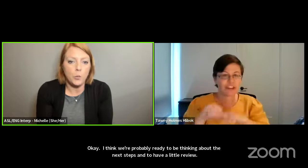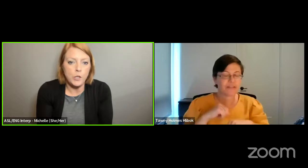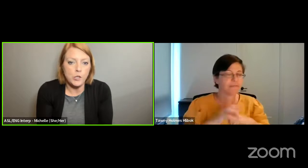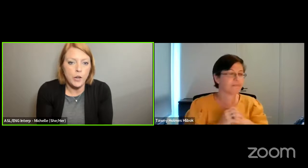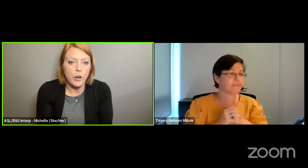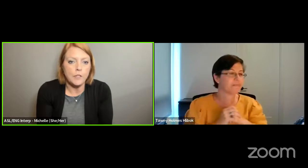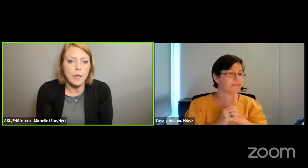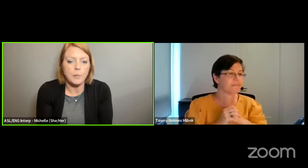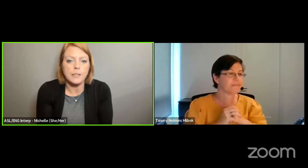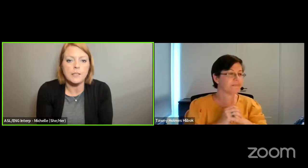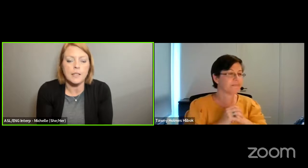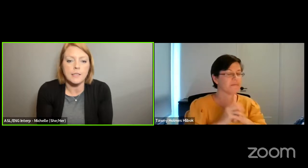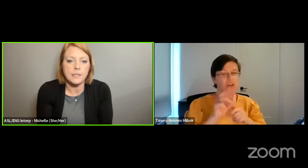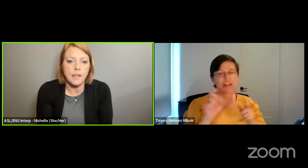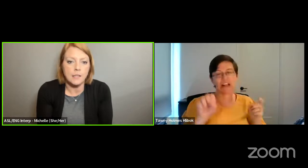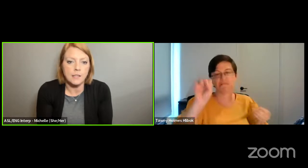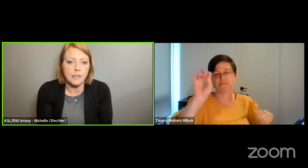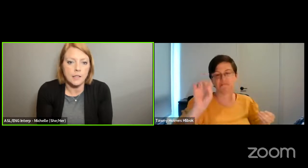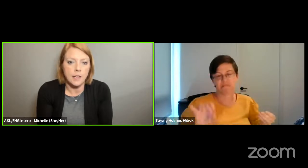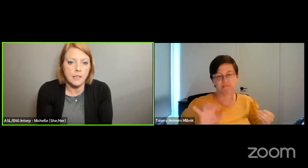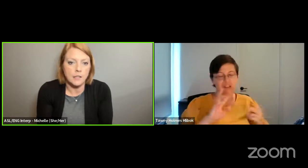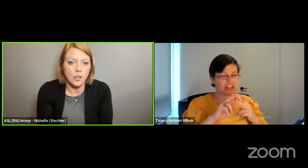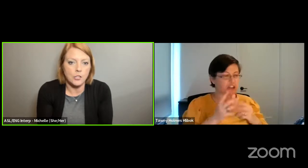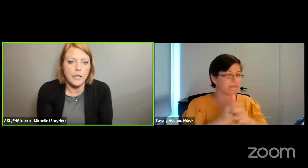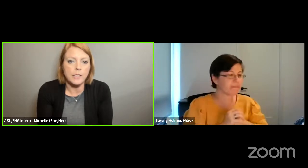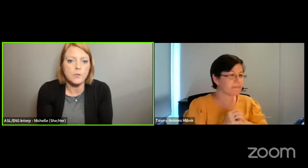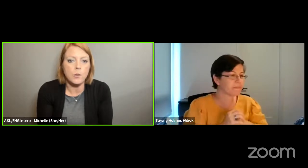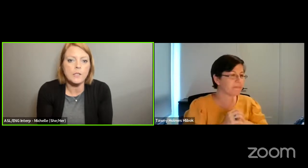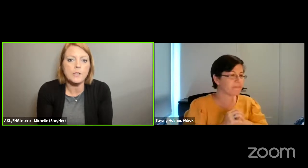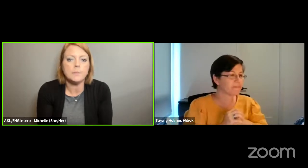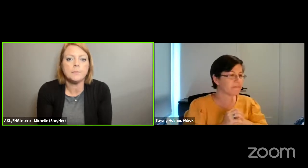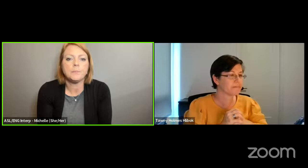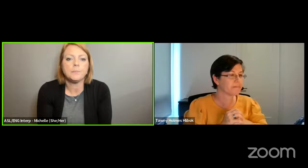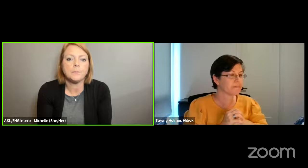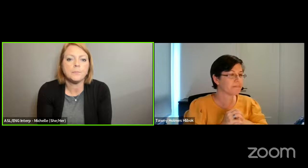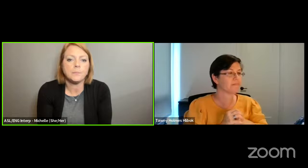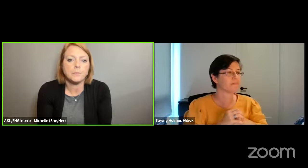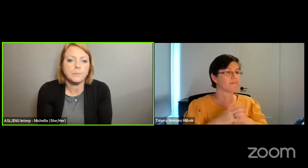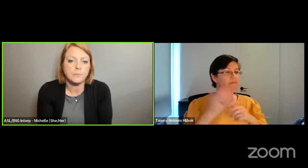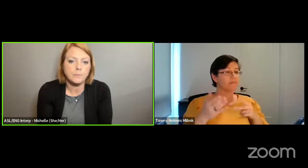meeting where we share our templates and discuss as a larger task force.